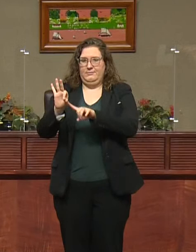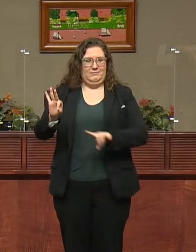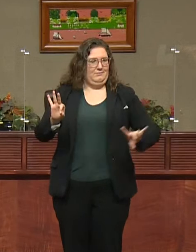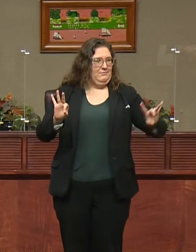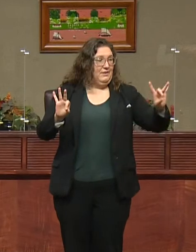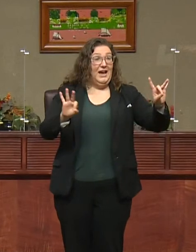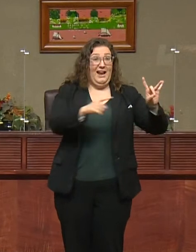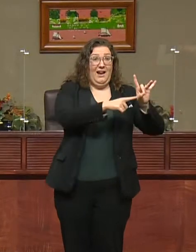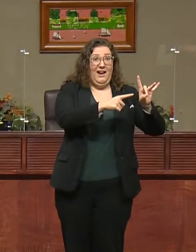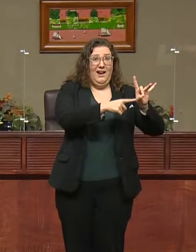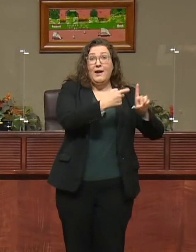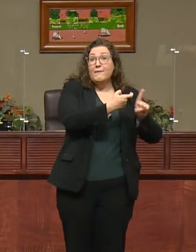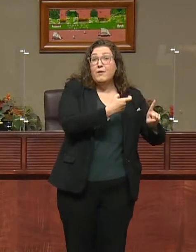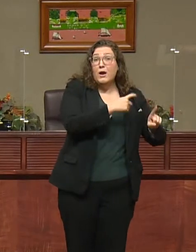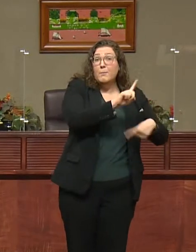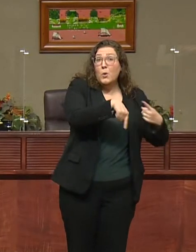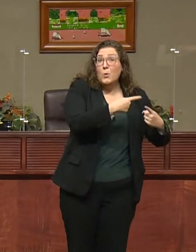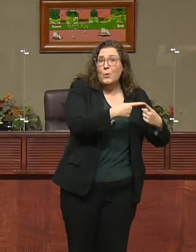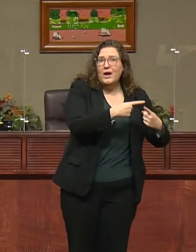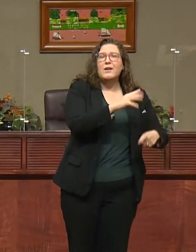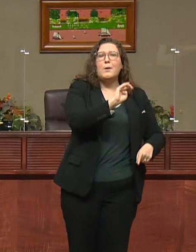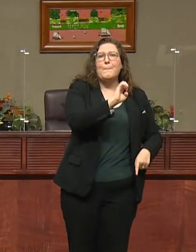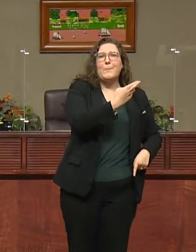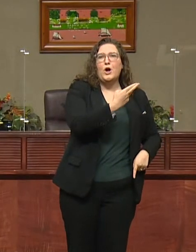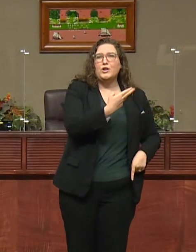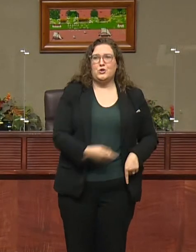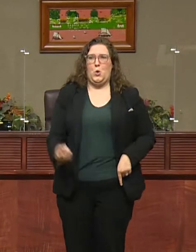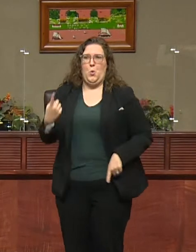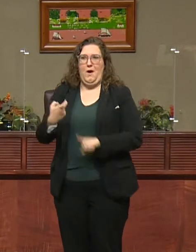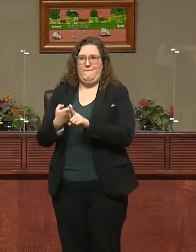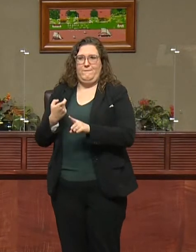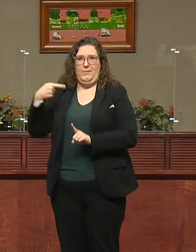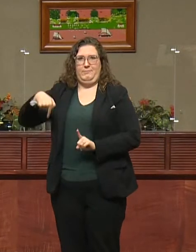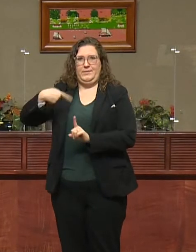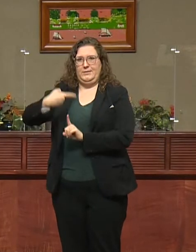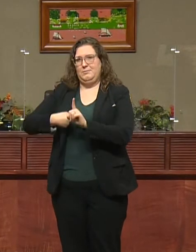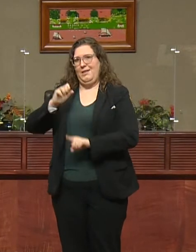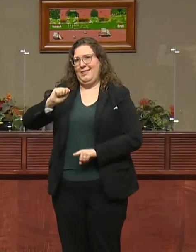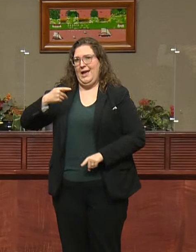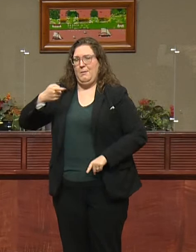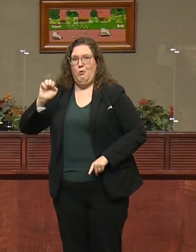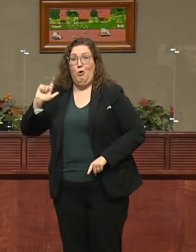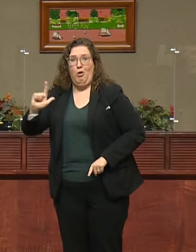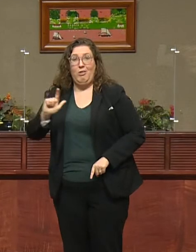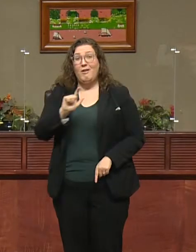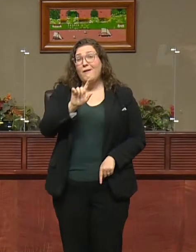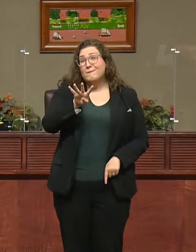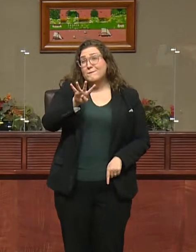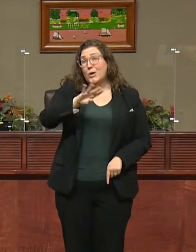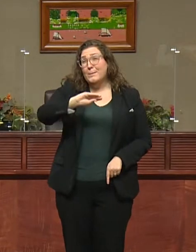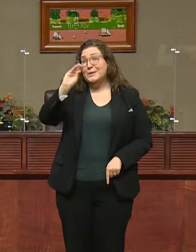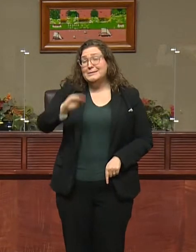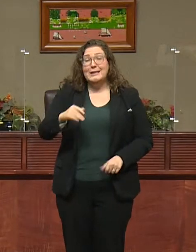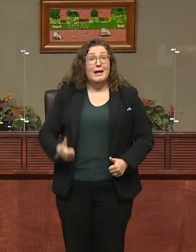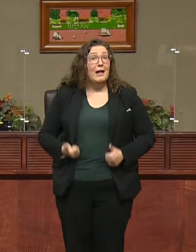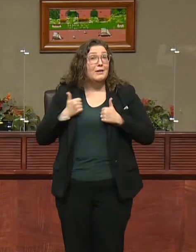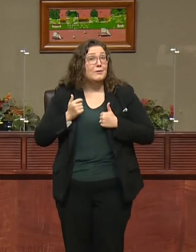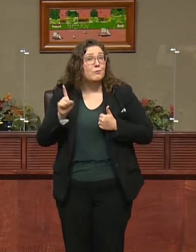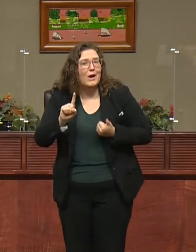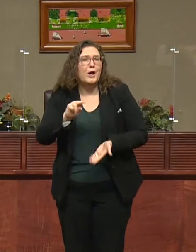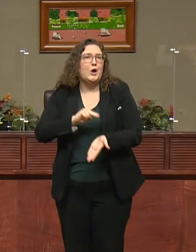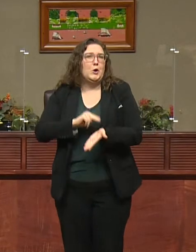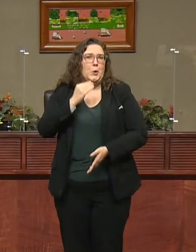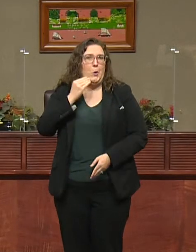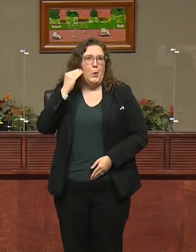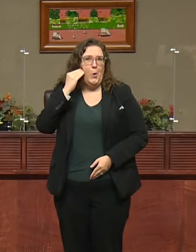and 1 date of death is from April. 4 of the 9, or 44%, were reported from a long-term care facility residential